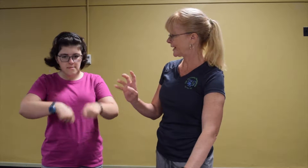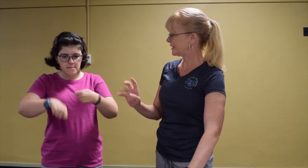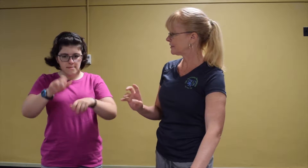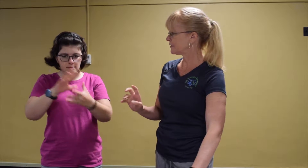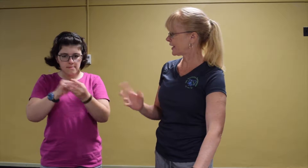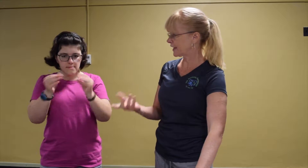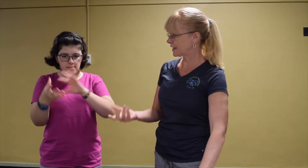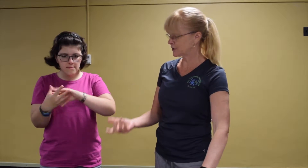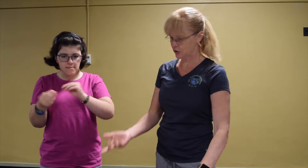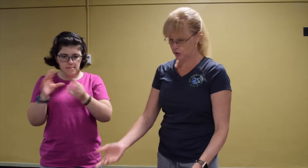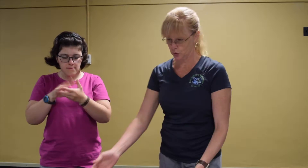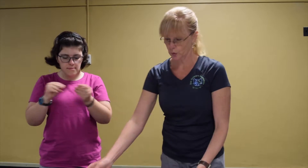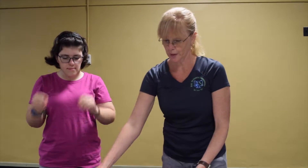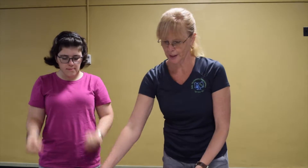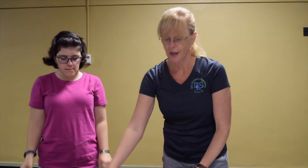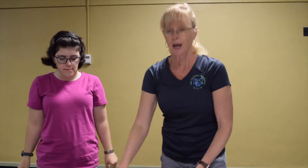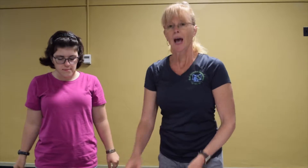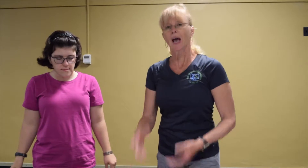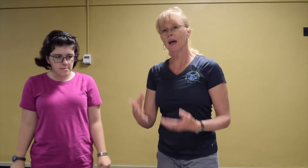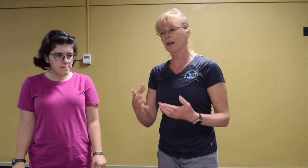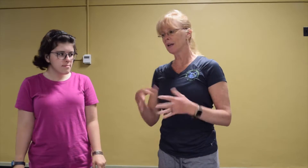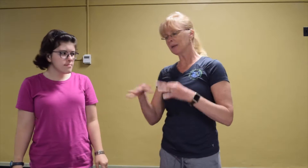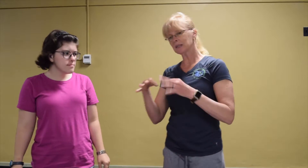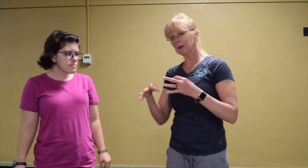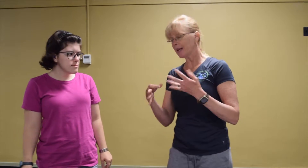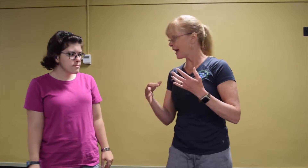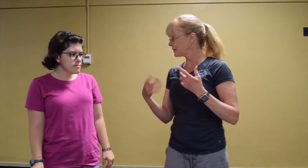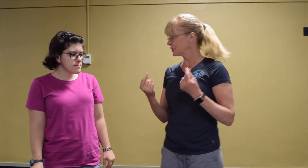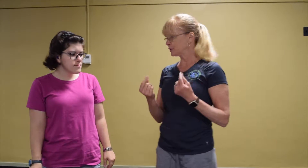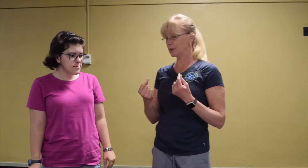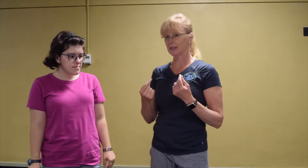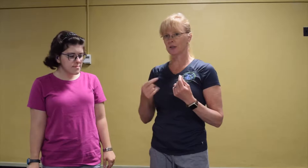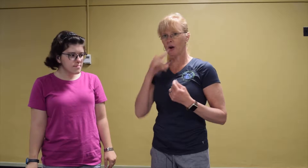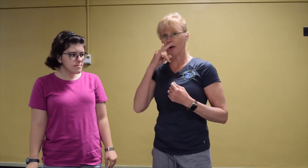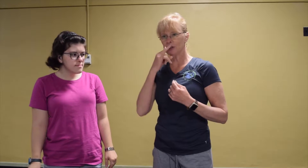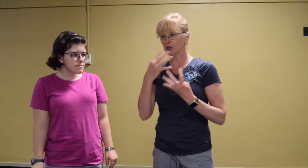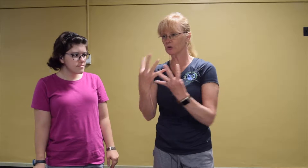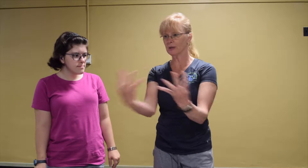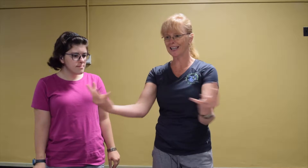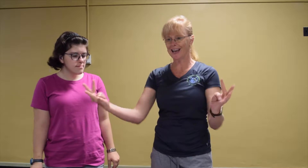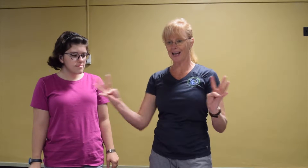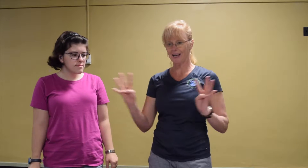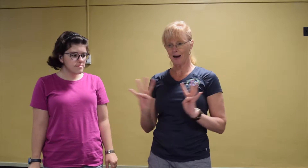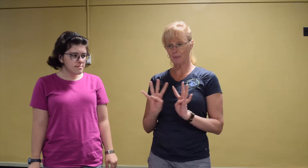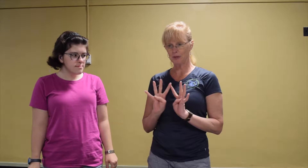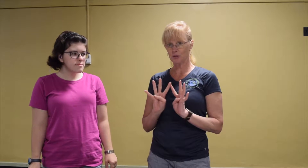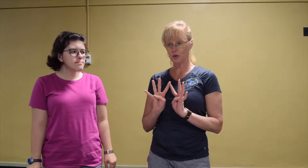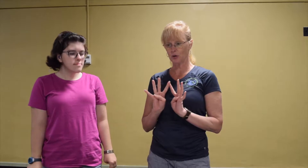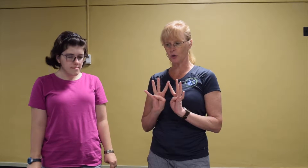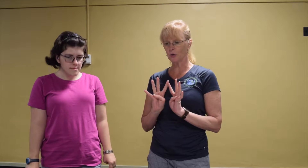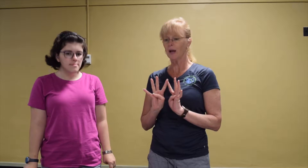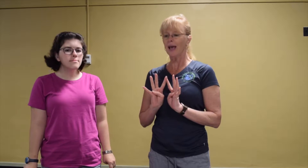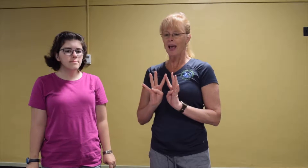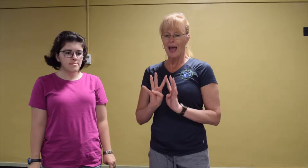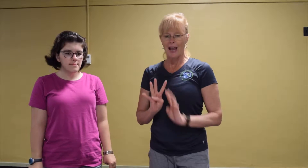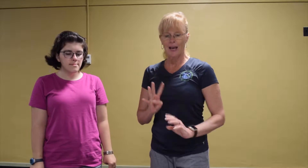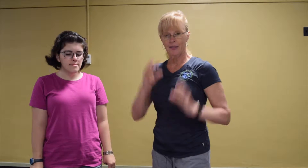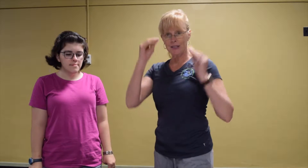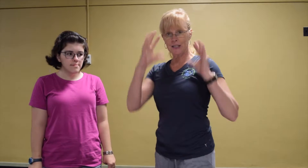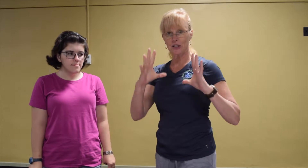Weave a Story. And let me explain how to do this. You'll have the children line up in a circle, and the teacher,